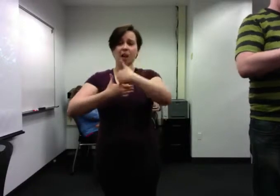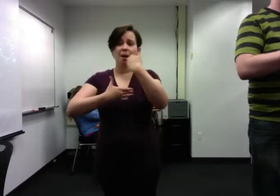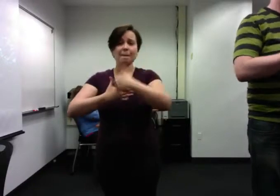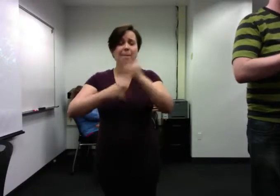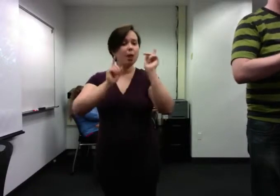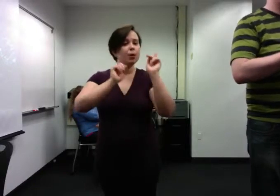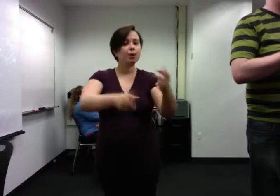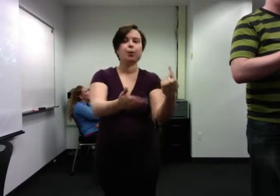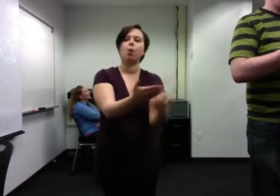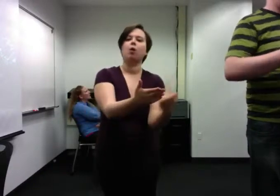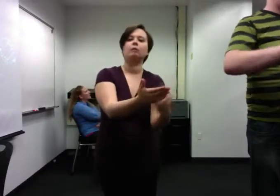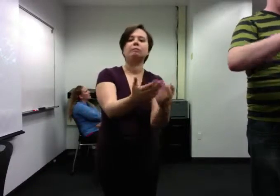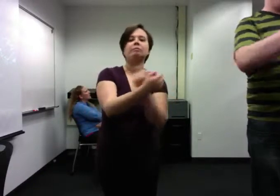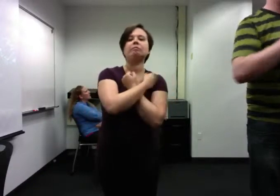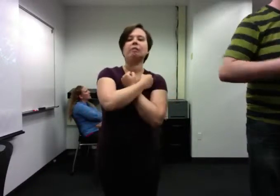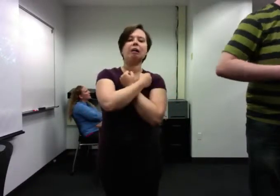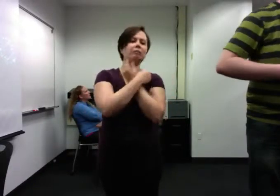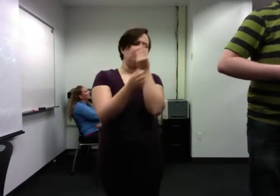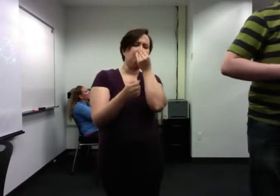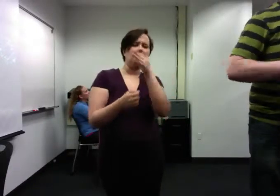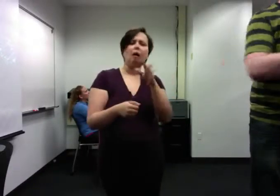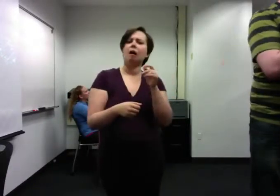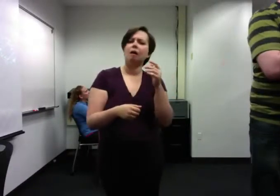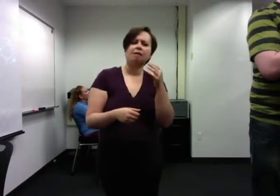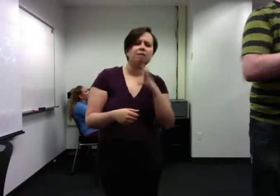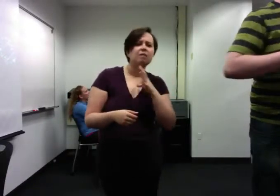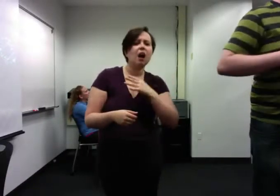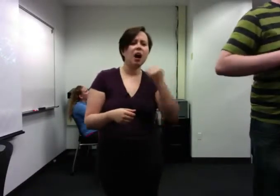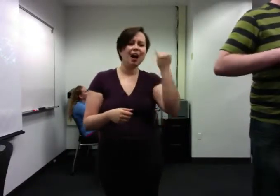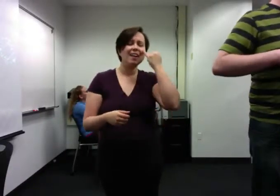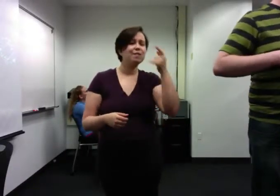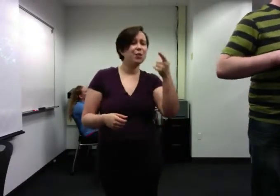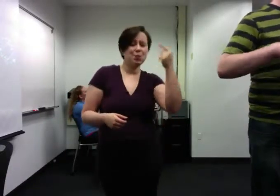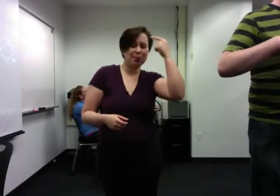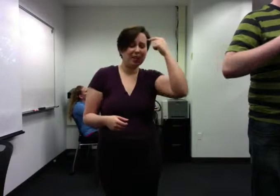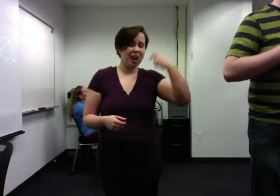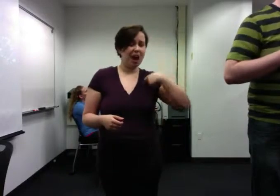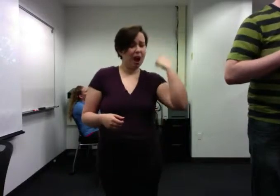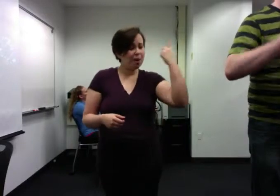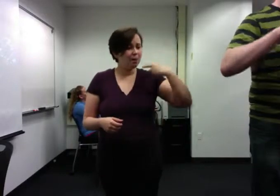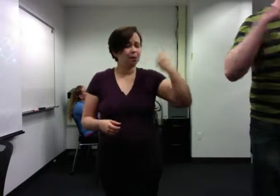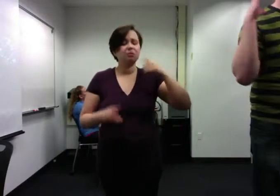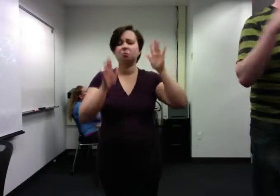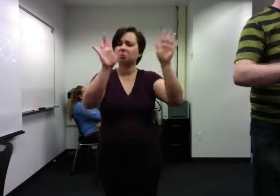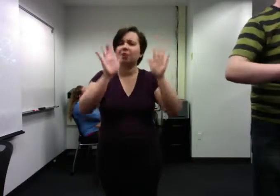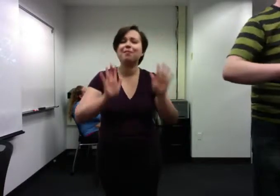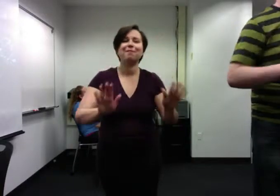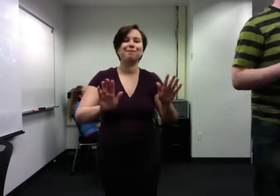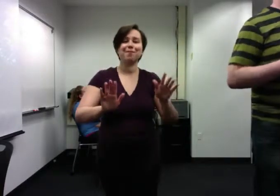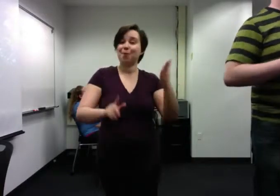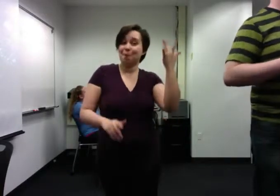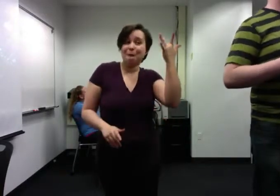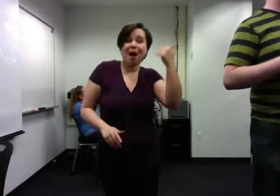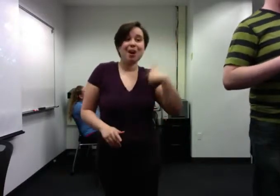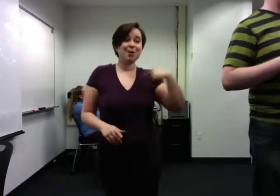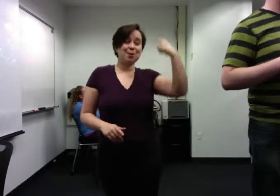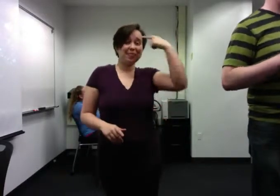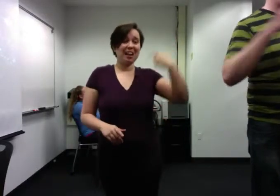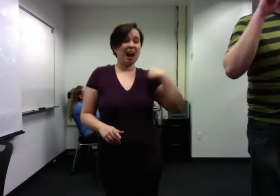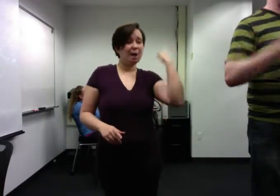I don't care. And if you think I'm crazy, that's wonderful, because, when you think I'm crazy, that gives me lots of leeway for behavior. I can do